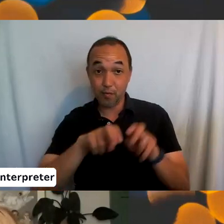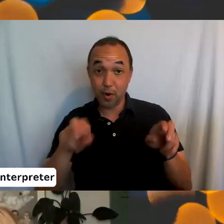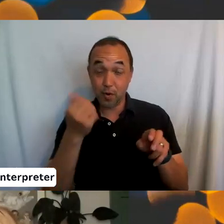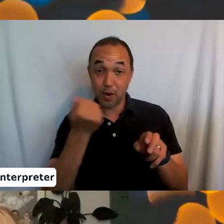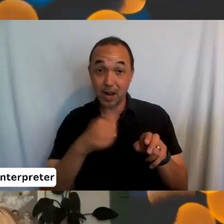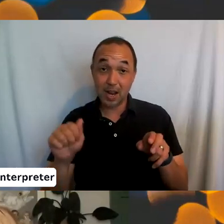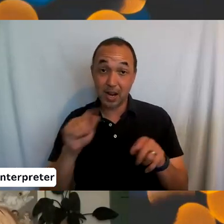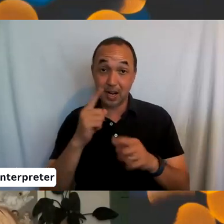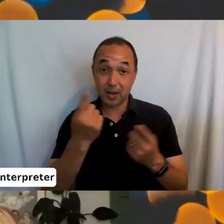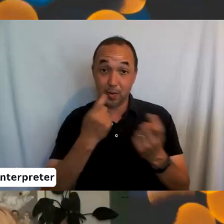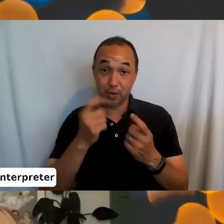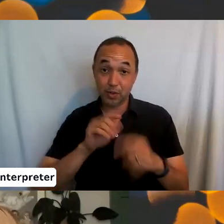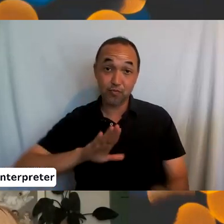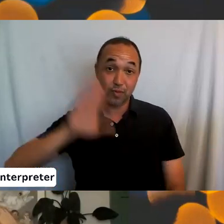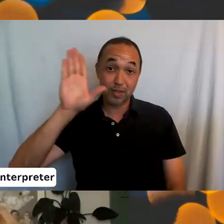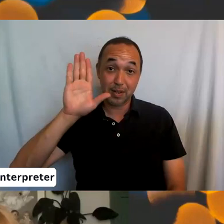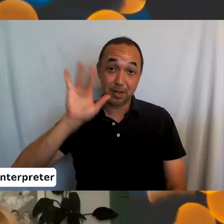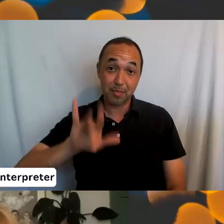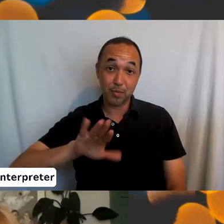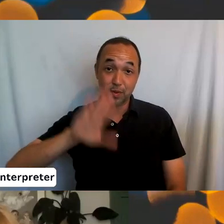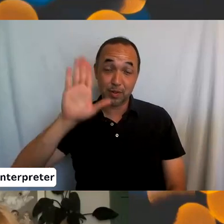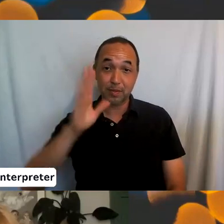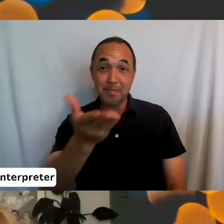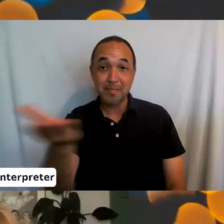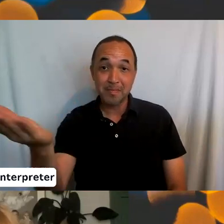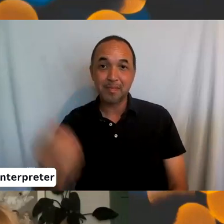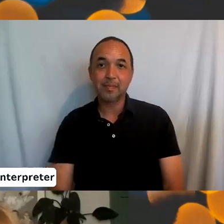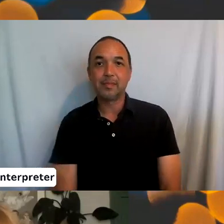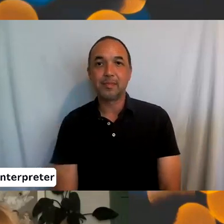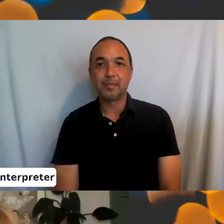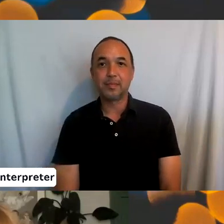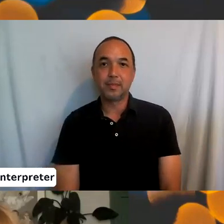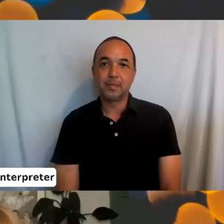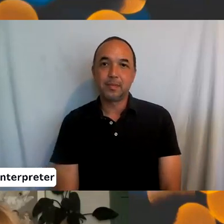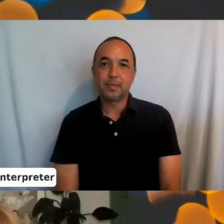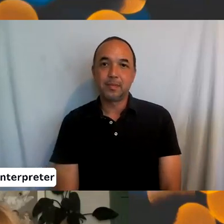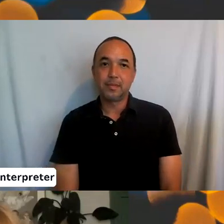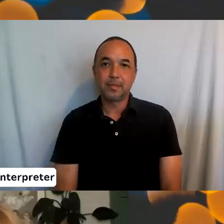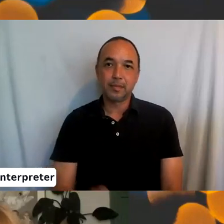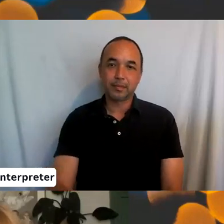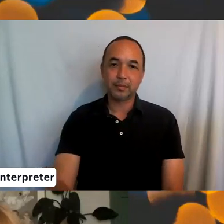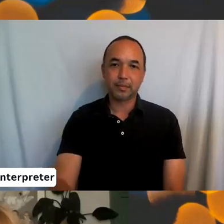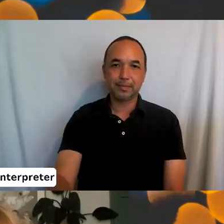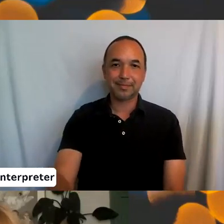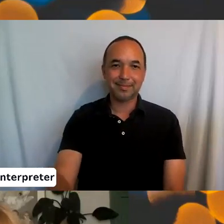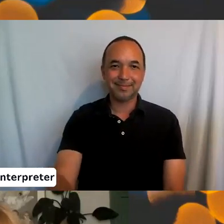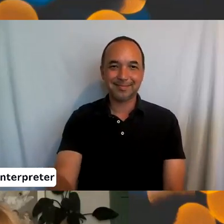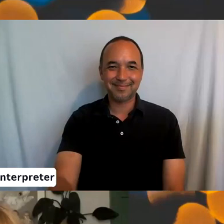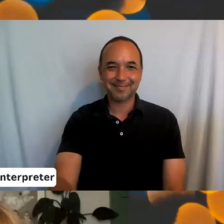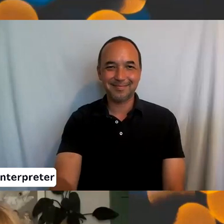use the raise hand feature there, so we can get to you. We'd love to grab a couple of questions. You don't have to. It's okay.